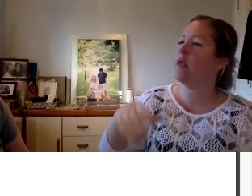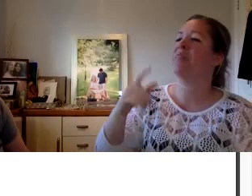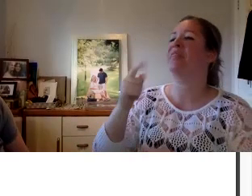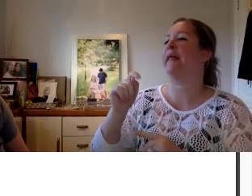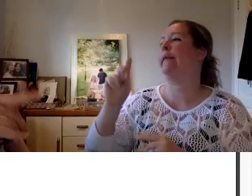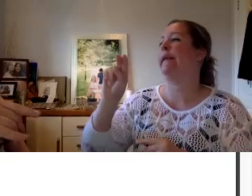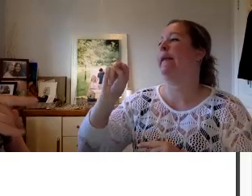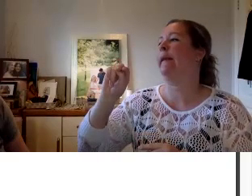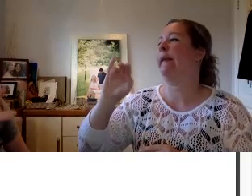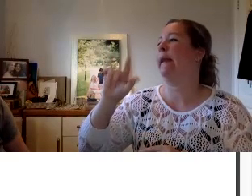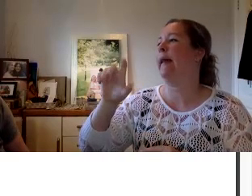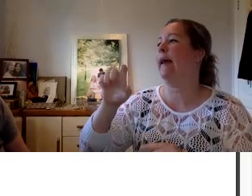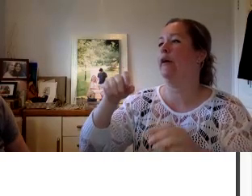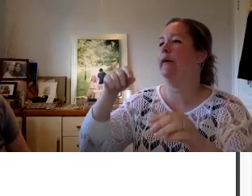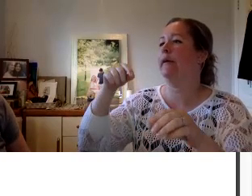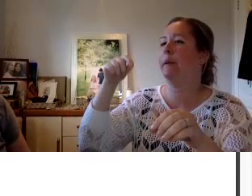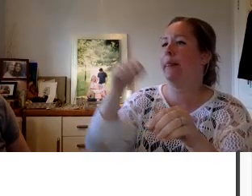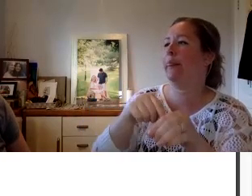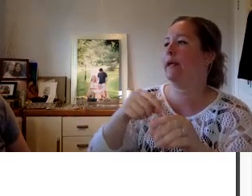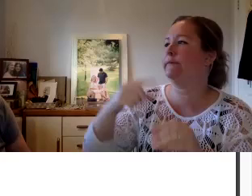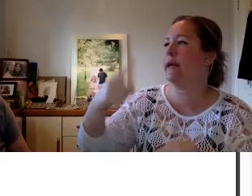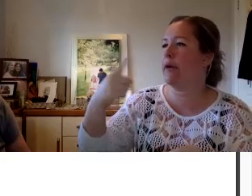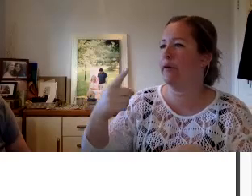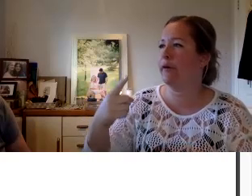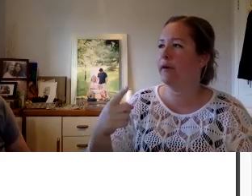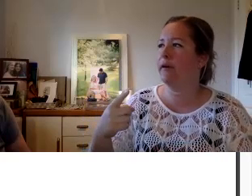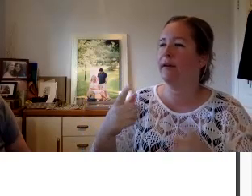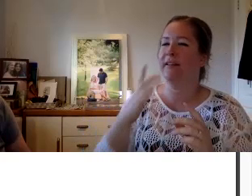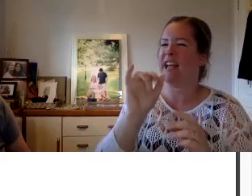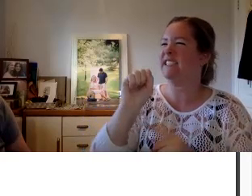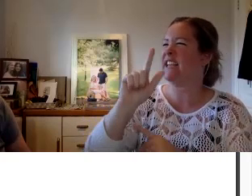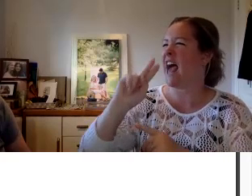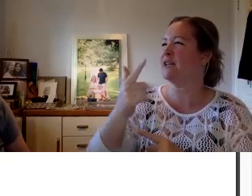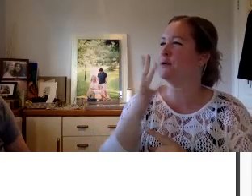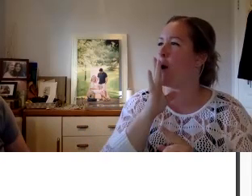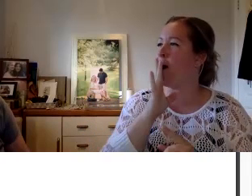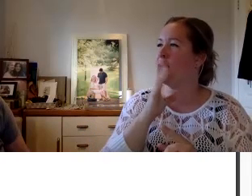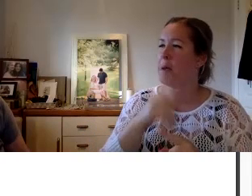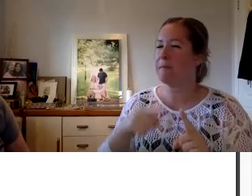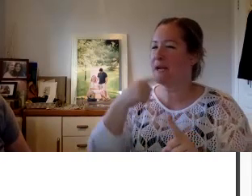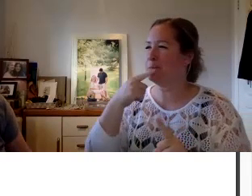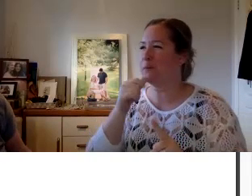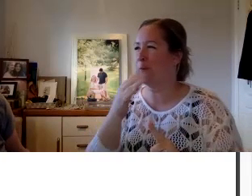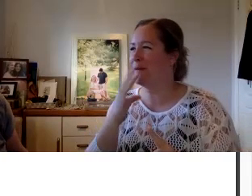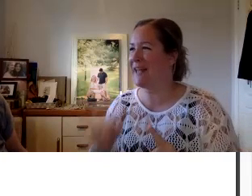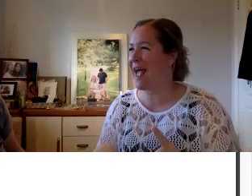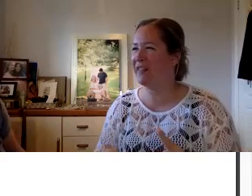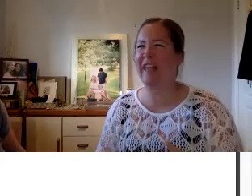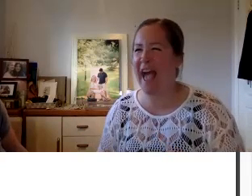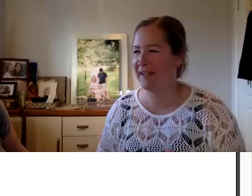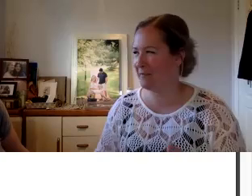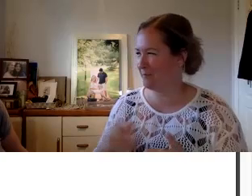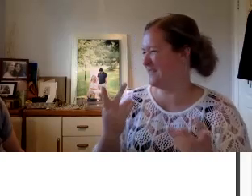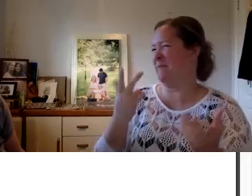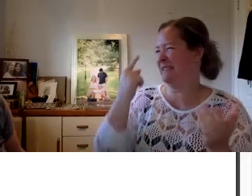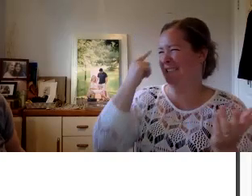that? So the word that, it's kind of like a slang word in deaf. Doesn't mean about the tire, just slang talk for deaf culture. But we